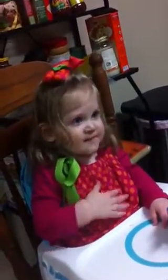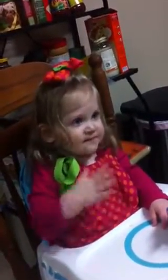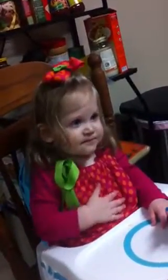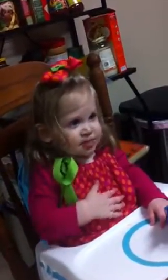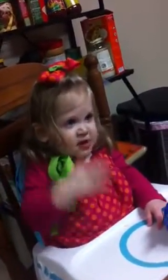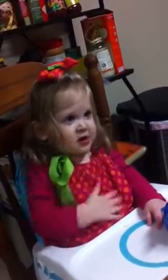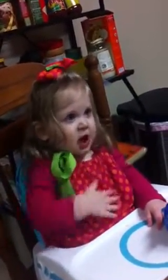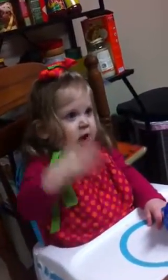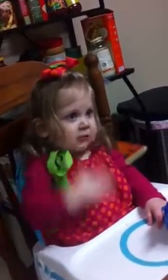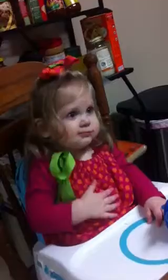She says more please.